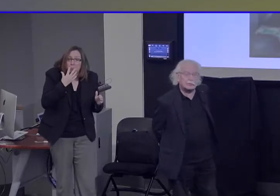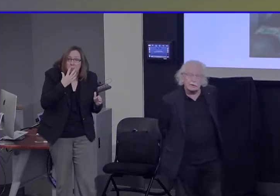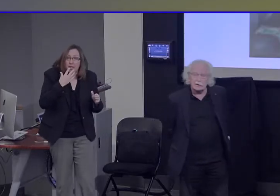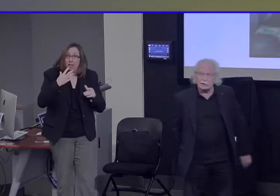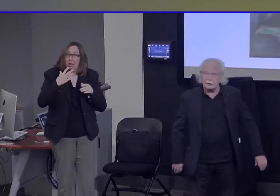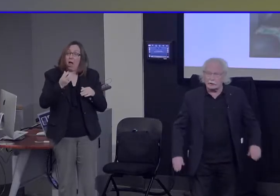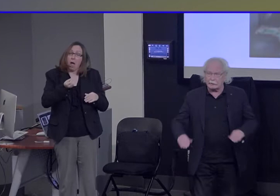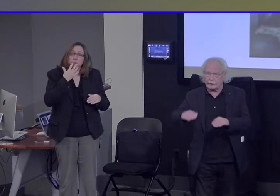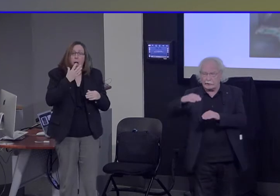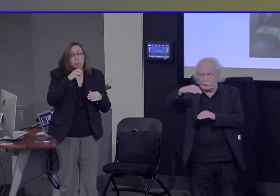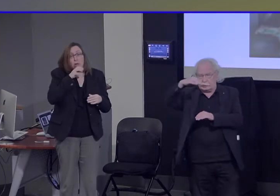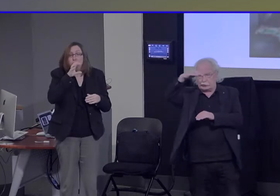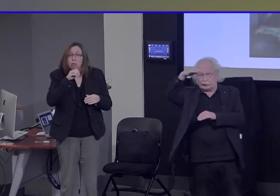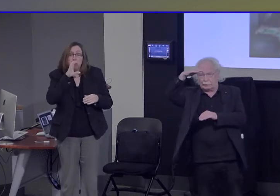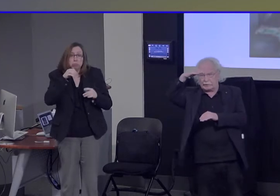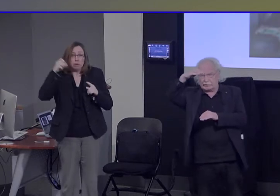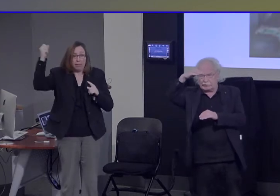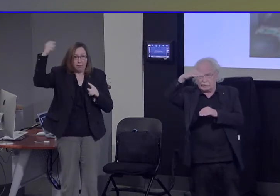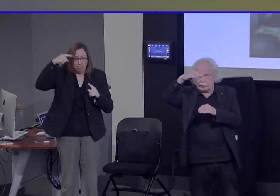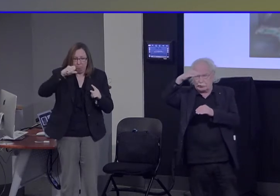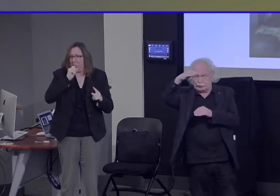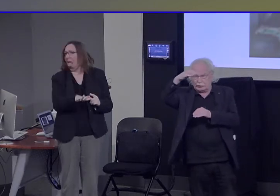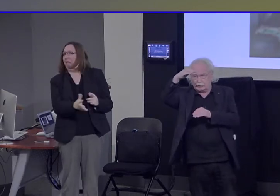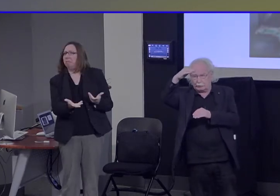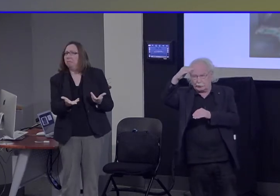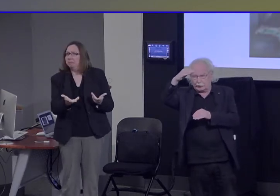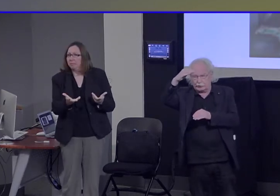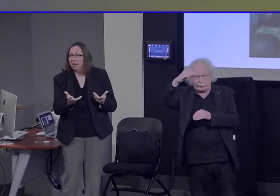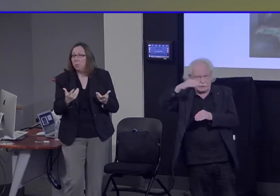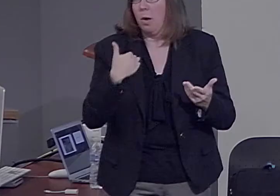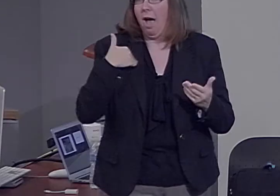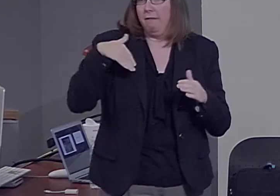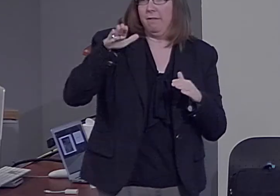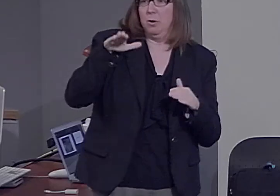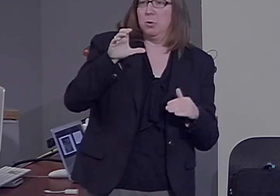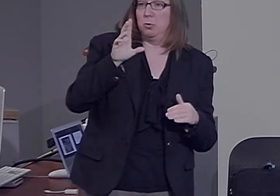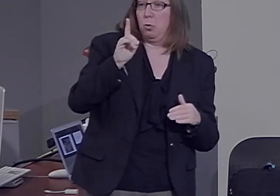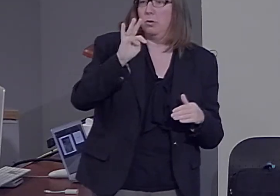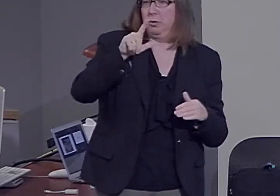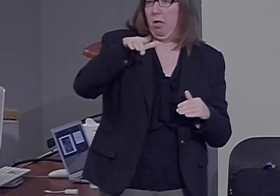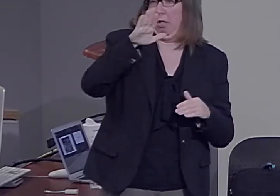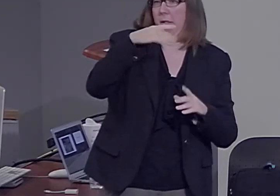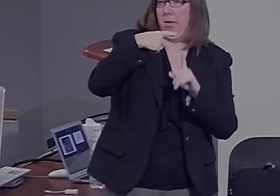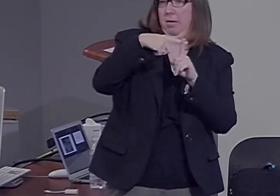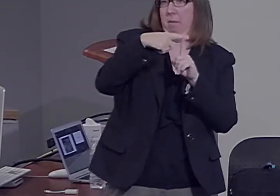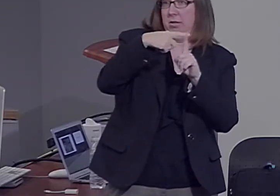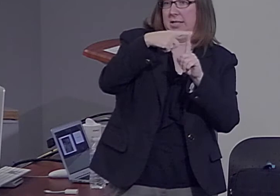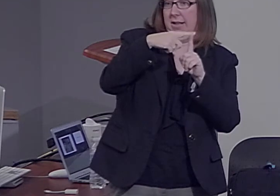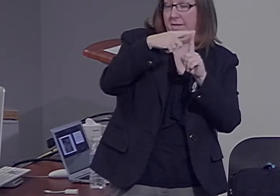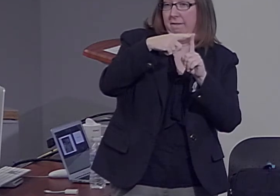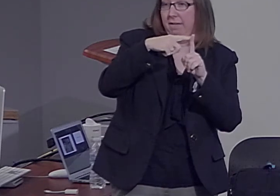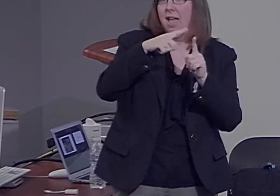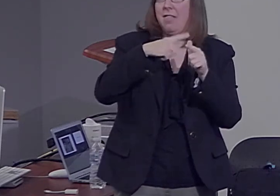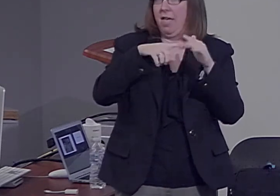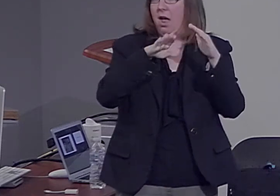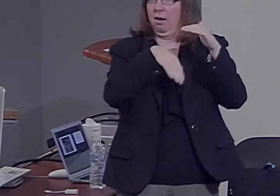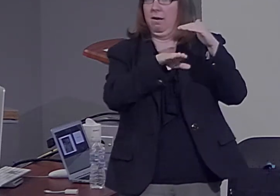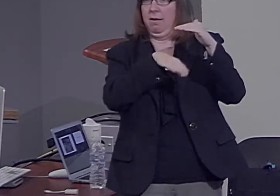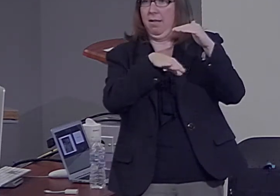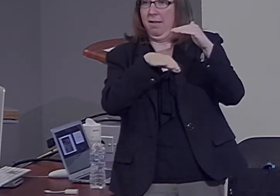words, you have a dorsal part which is a positive, and the the ventral part which is a